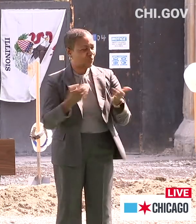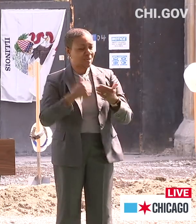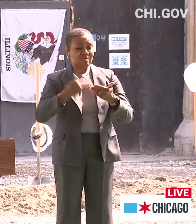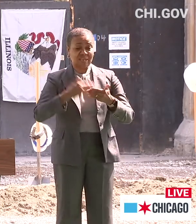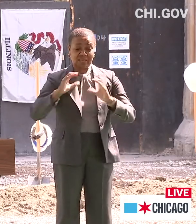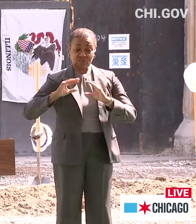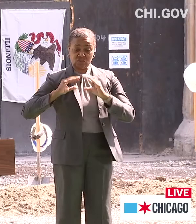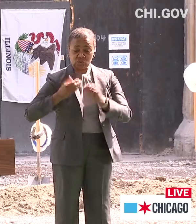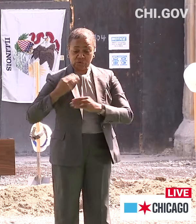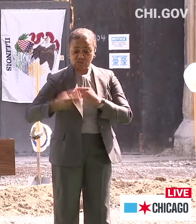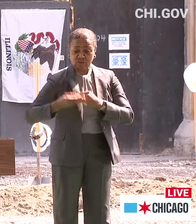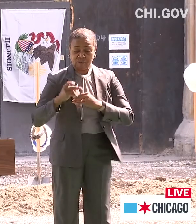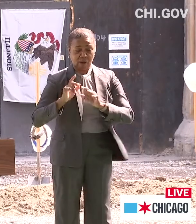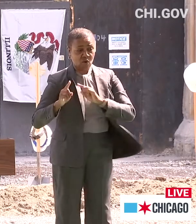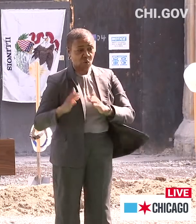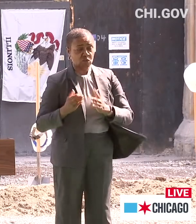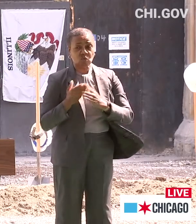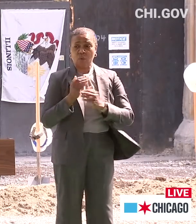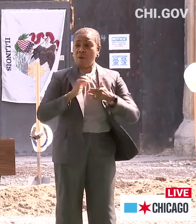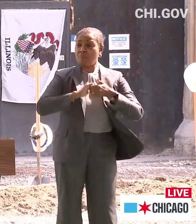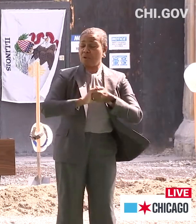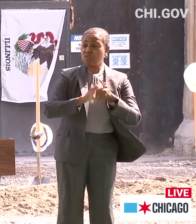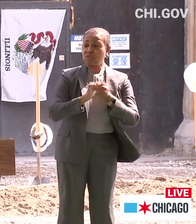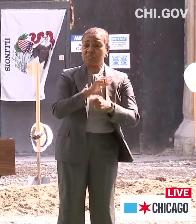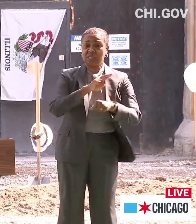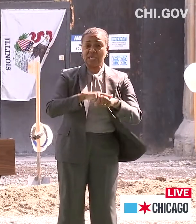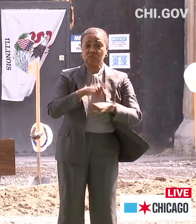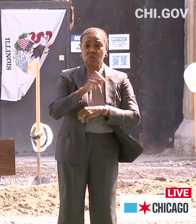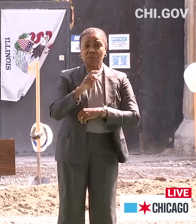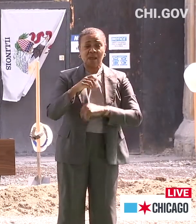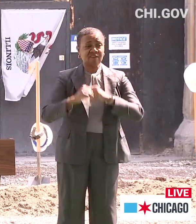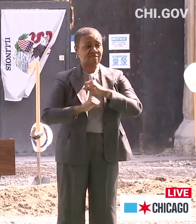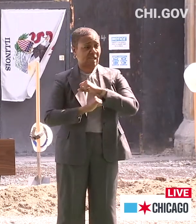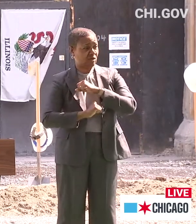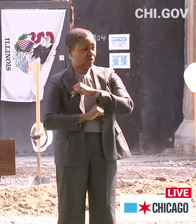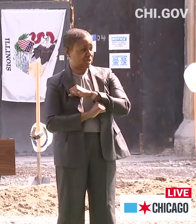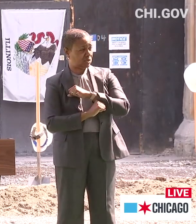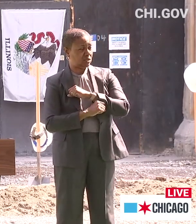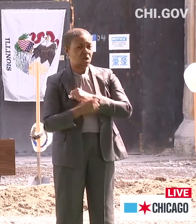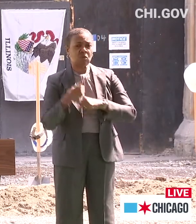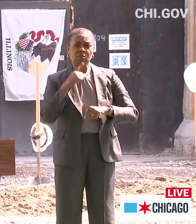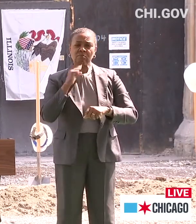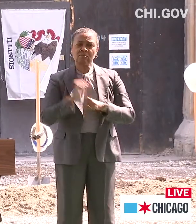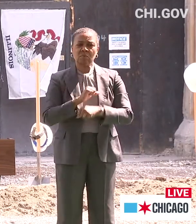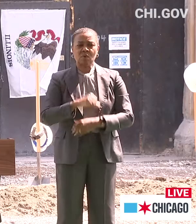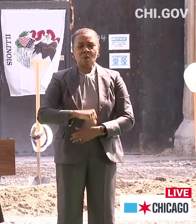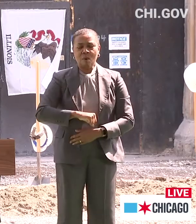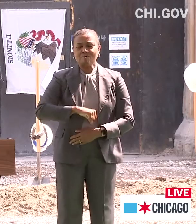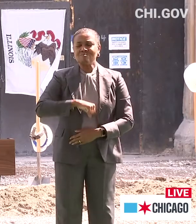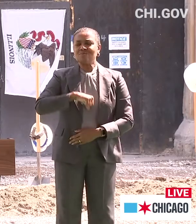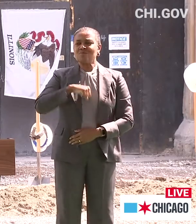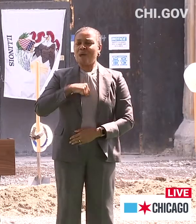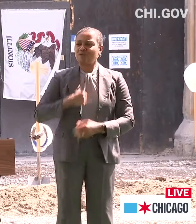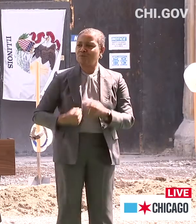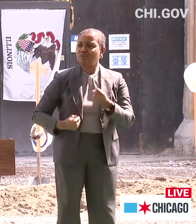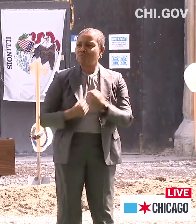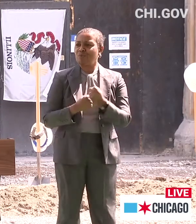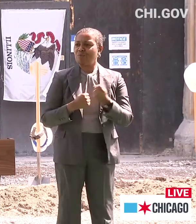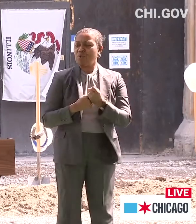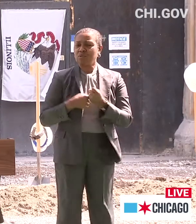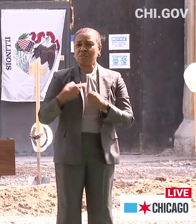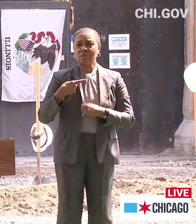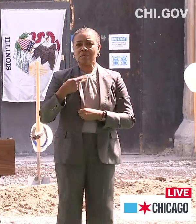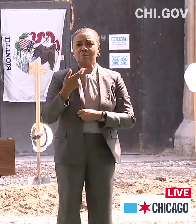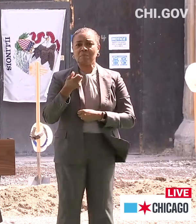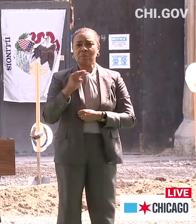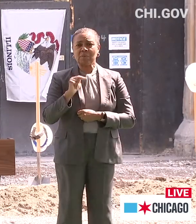park goers through our partnership with the National Park Foundation. We're extremely proud to support the Pullman National Monument.